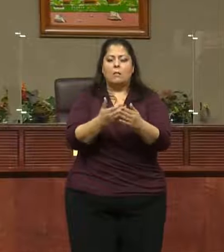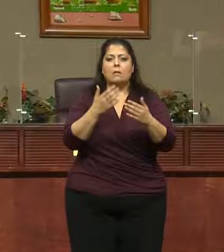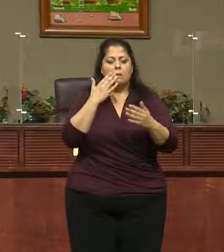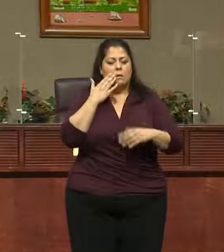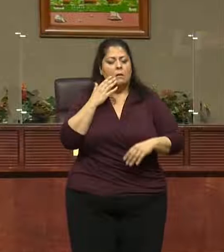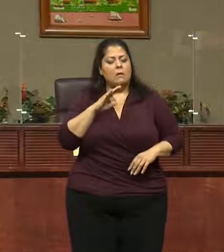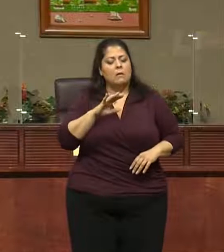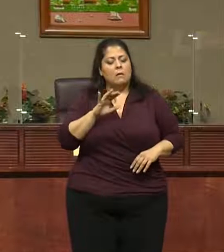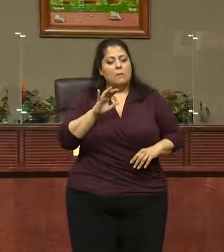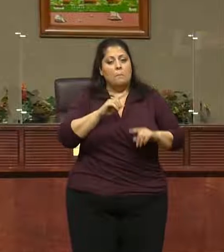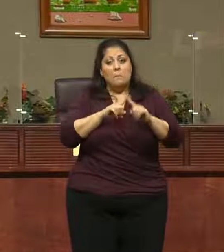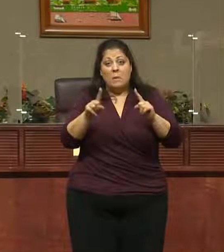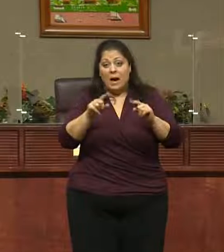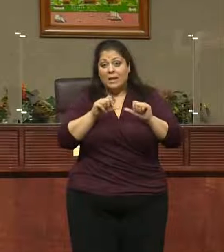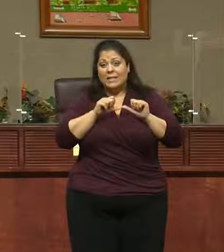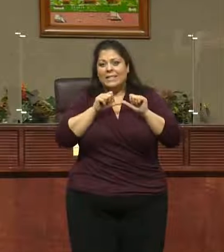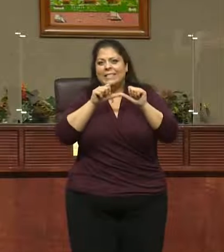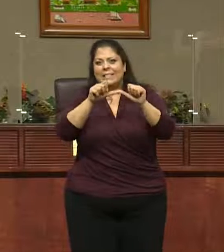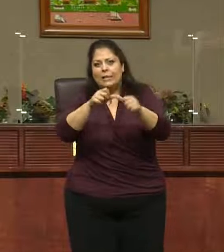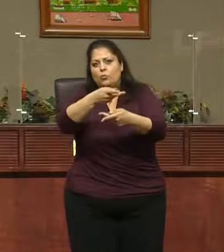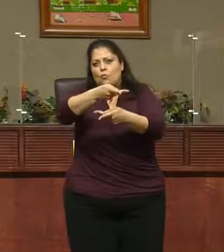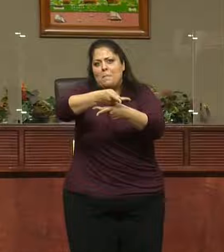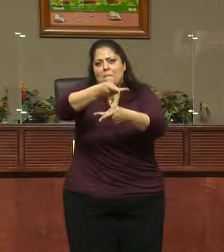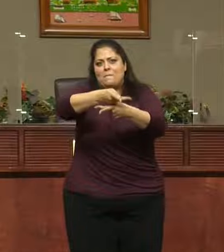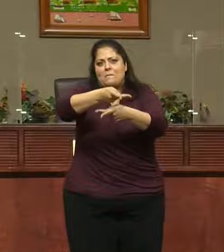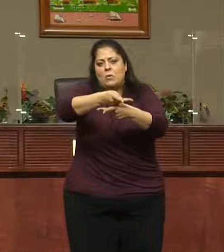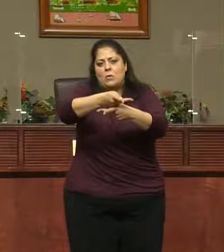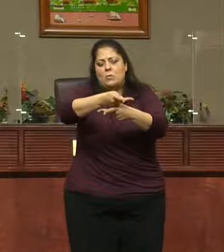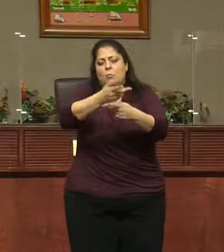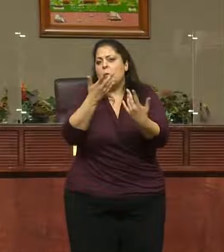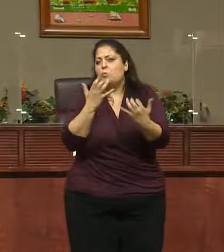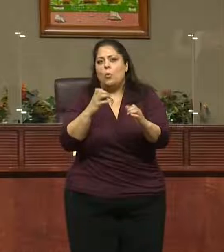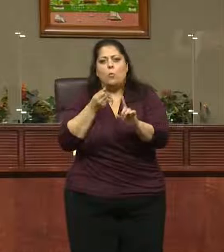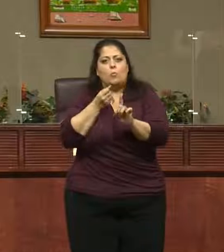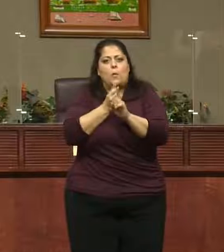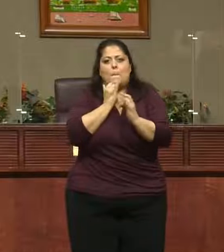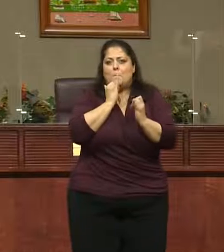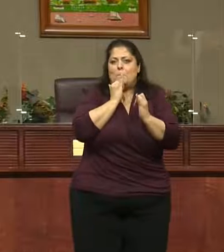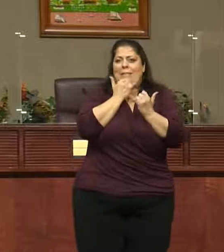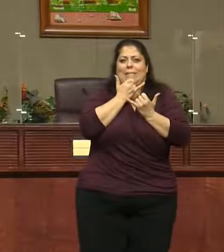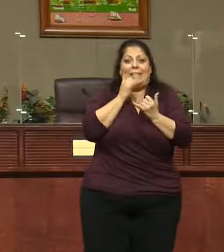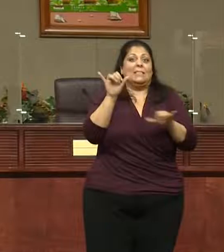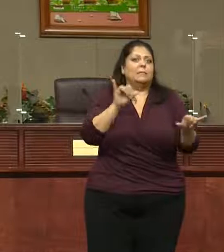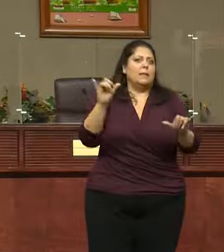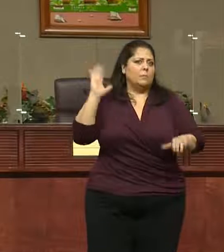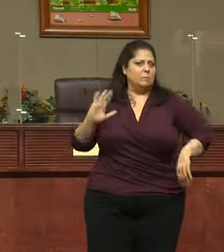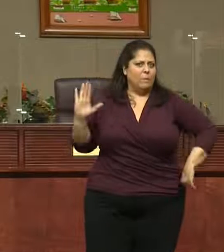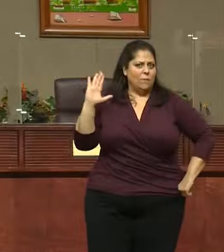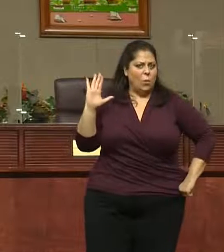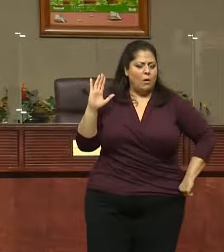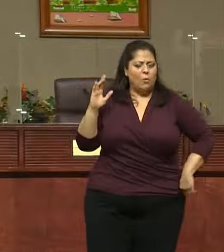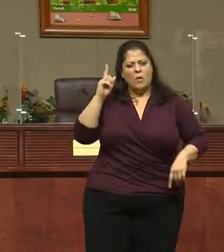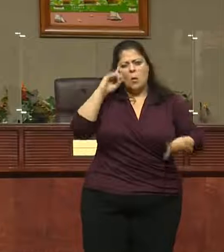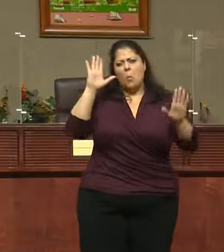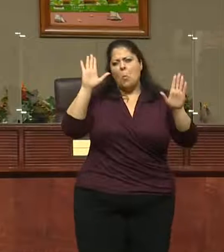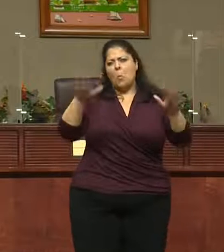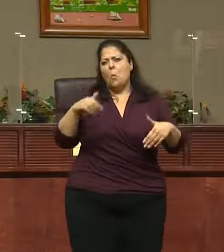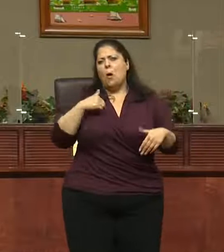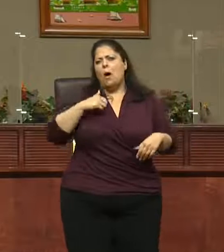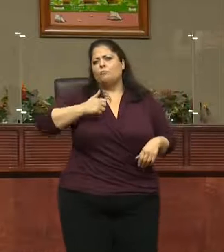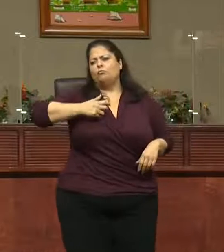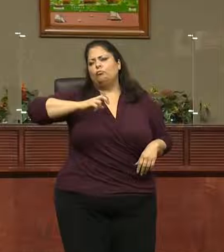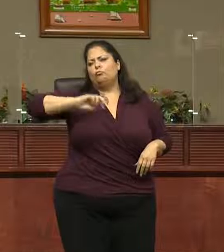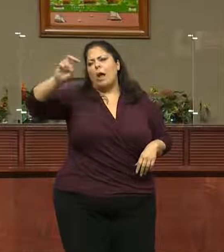we proceed in the future so that we don't commit the mistakes that we have done in the past by relaxing ourselves, traveling too